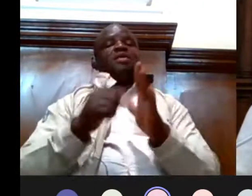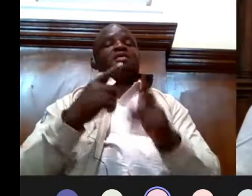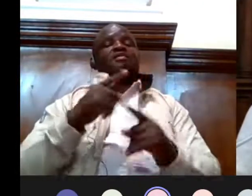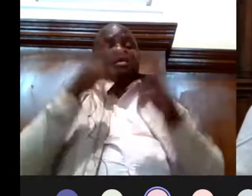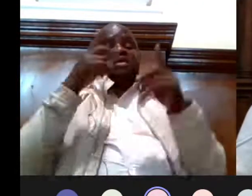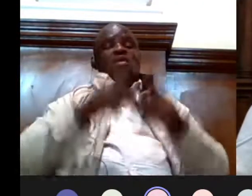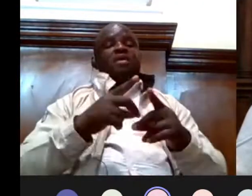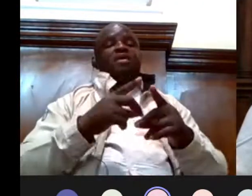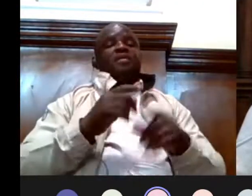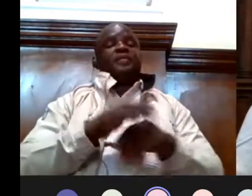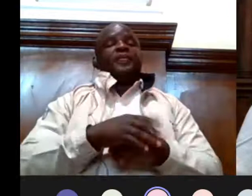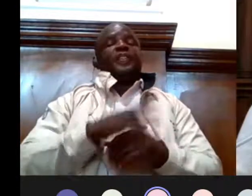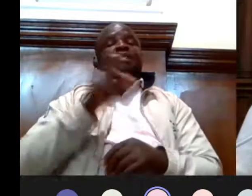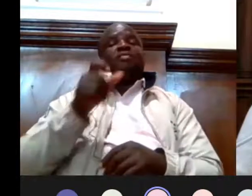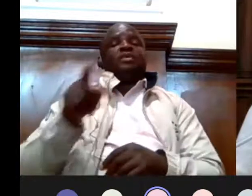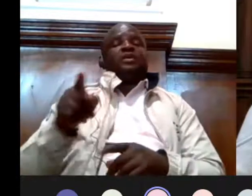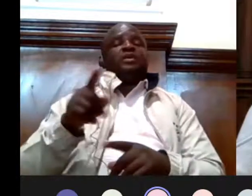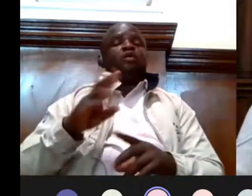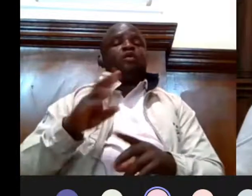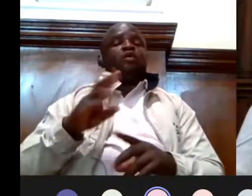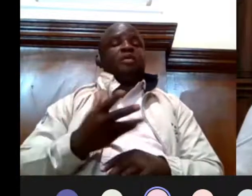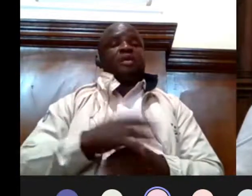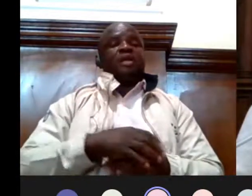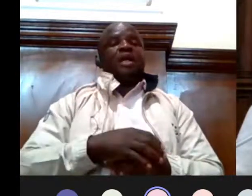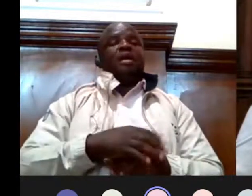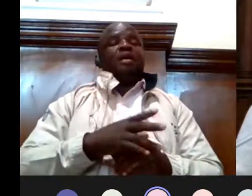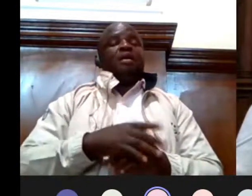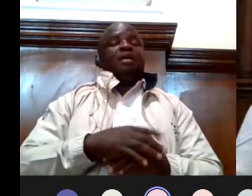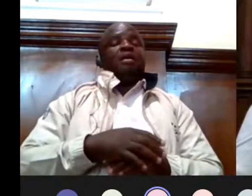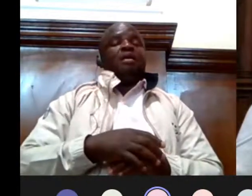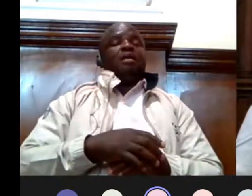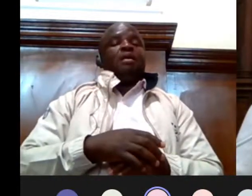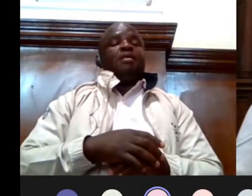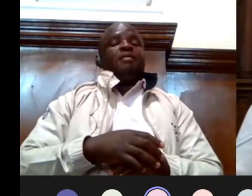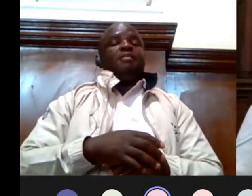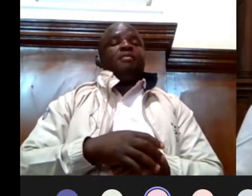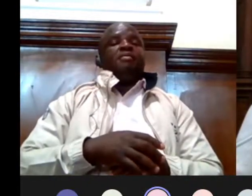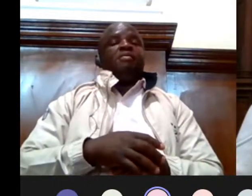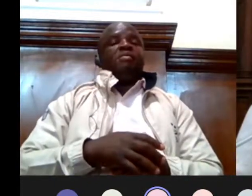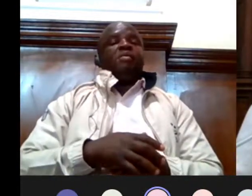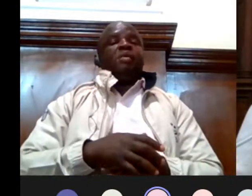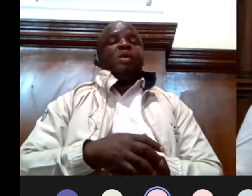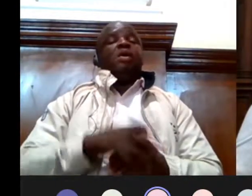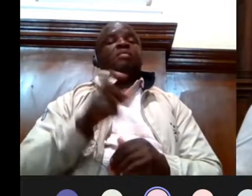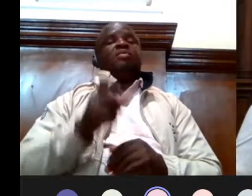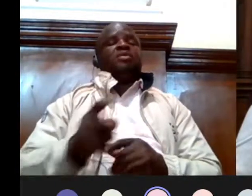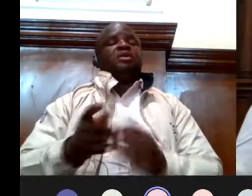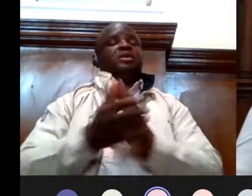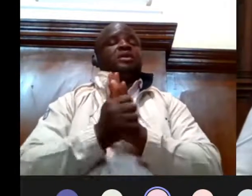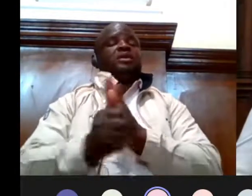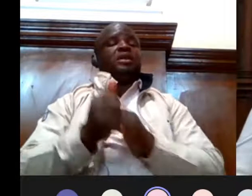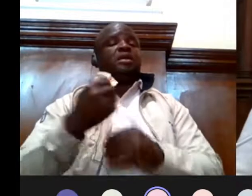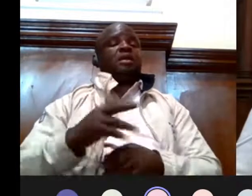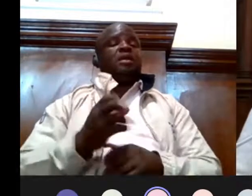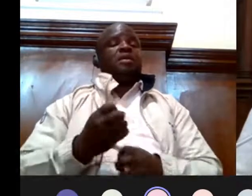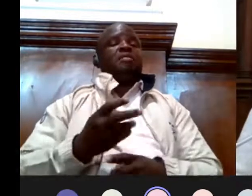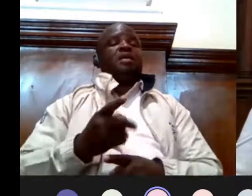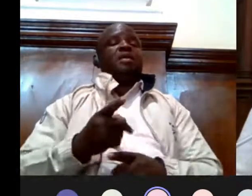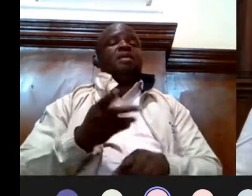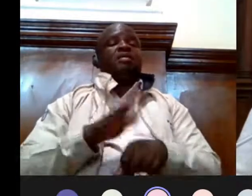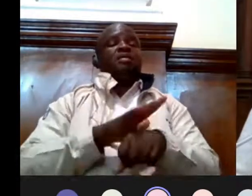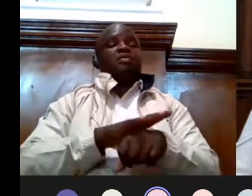was a woman of many firsts, but above all, an embodiment